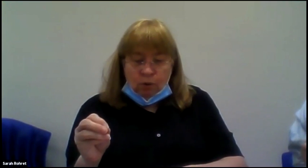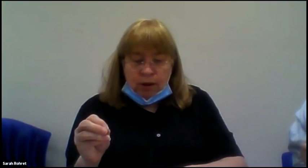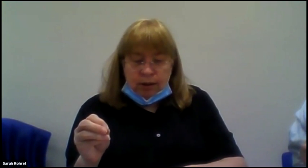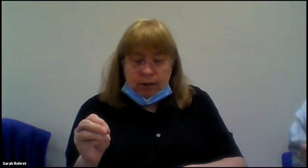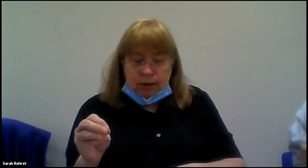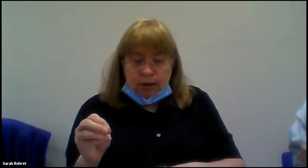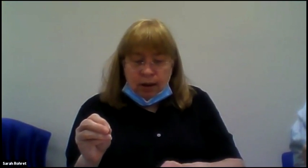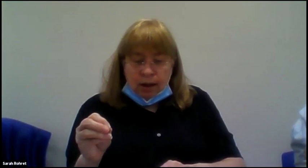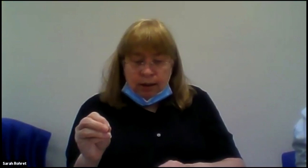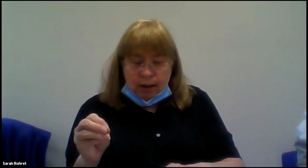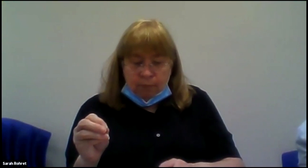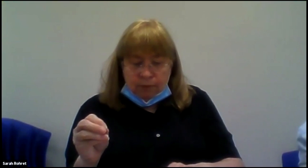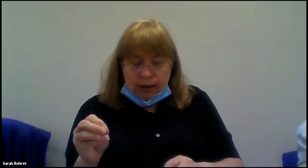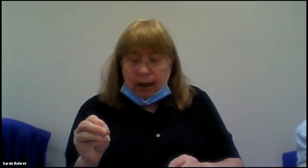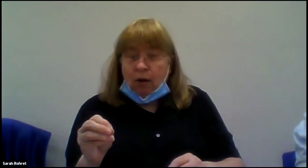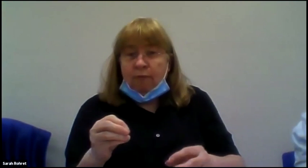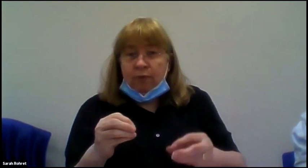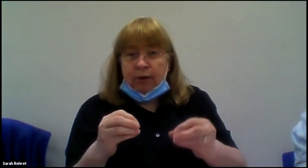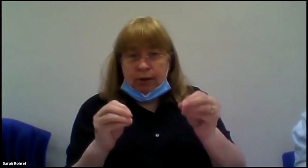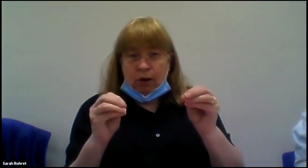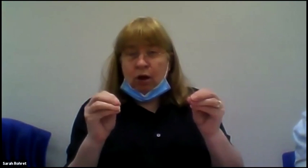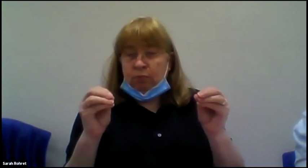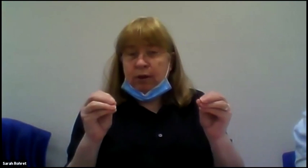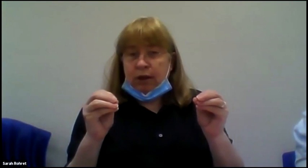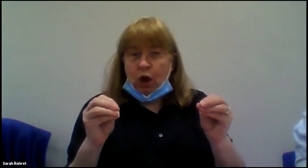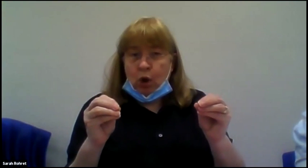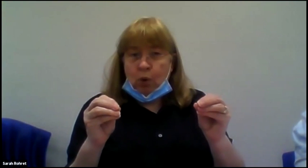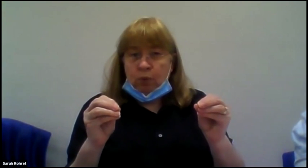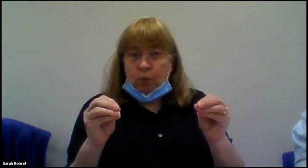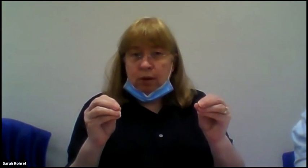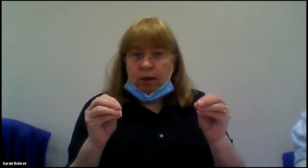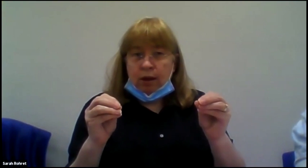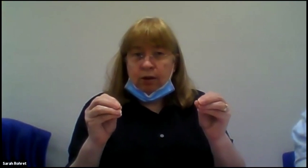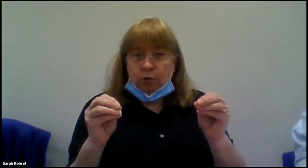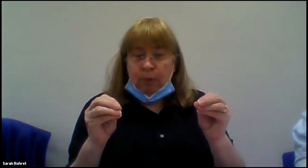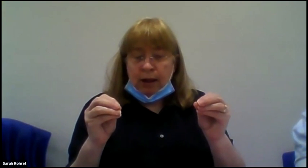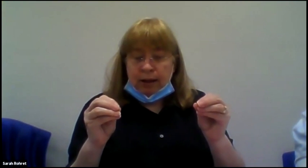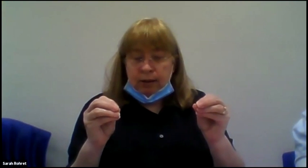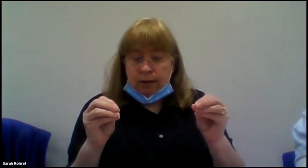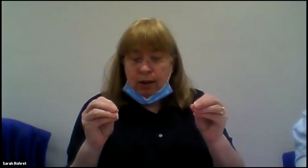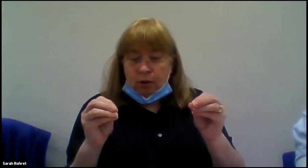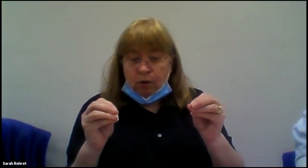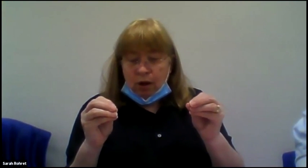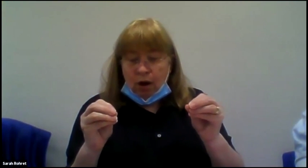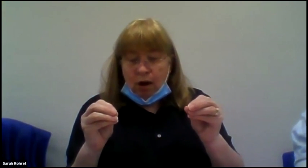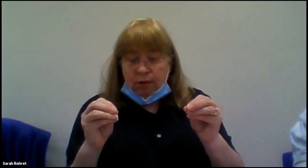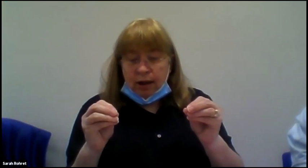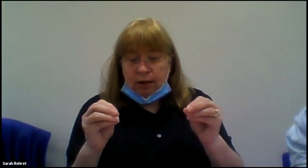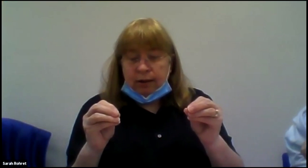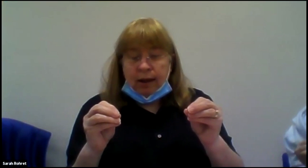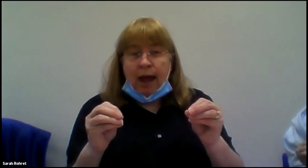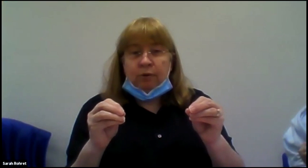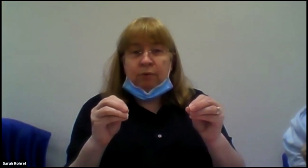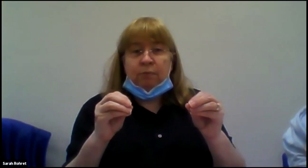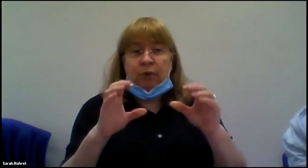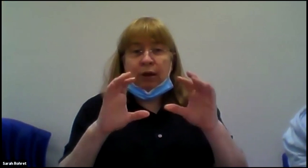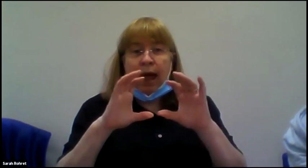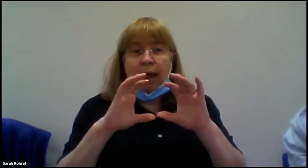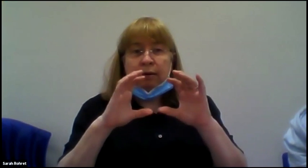notice some of these, like office, starts with the O in your spelling. So there are things, classrooms, class starts